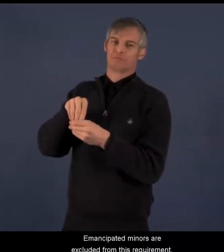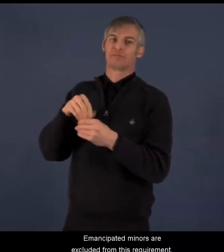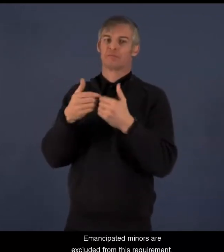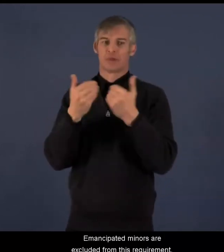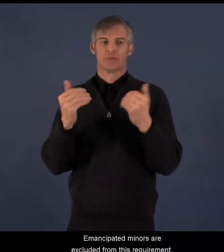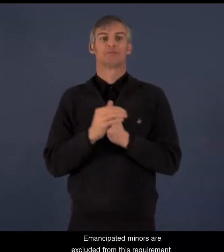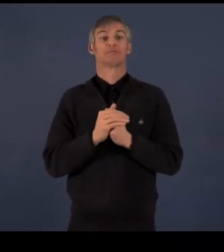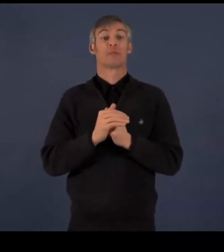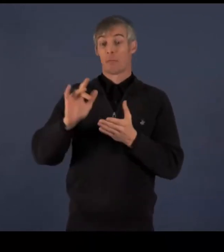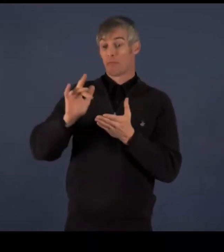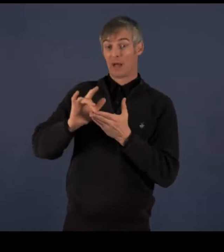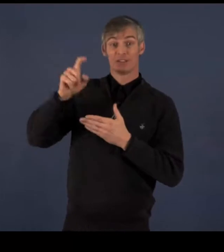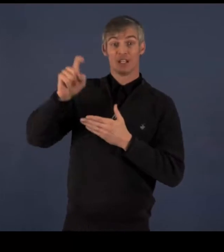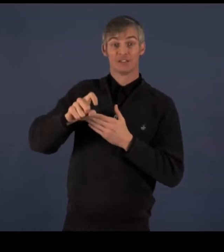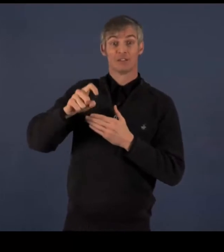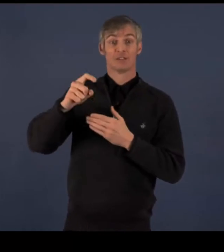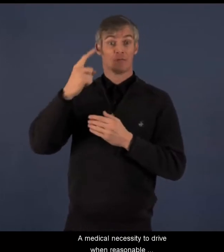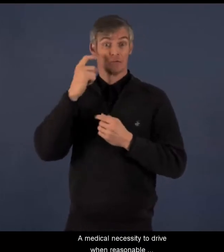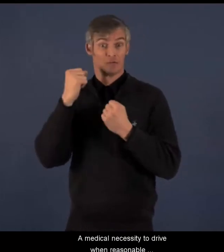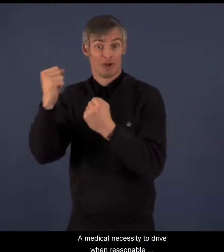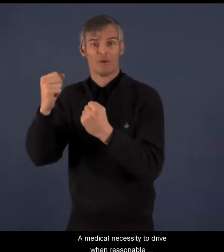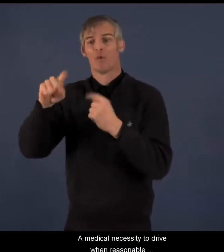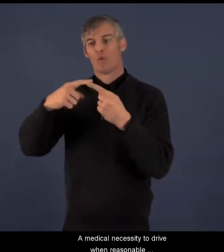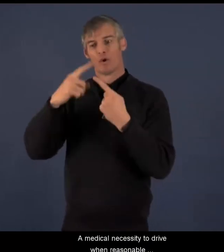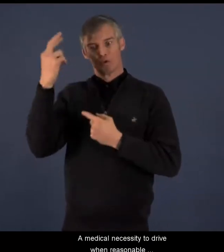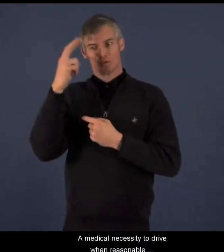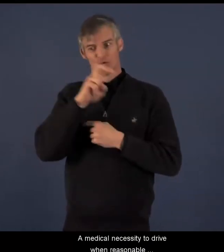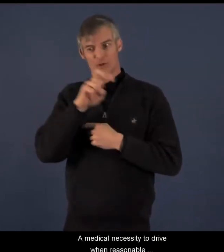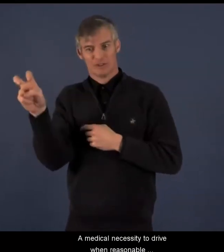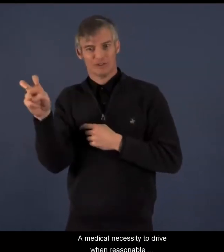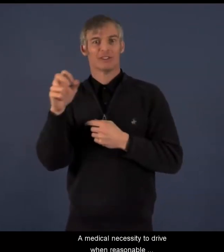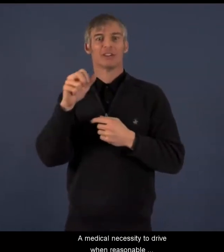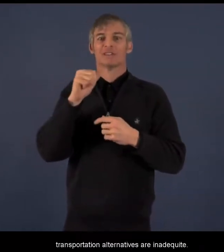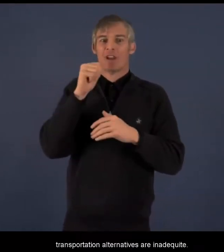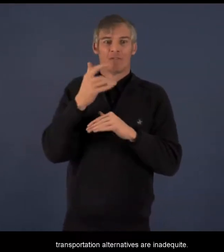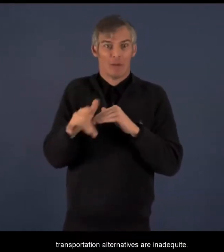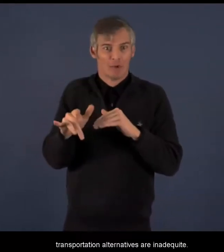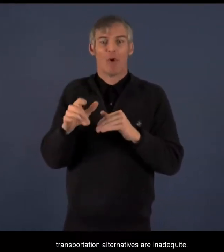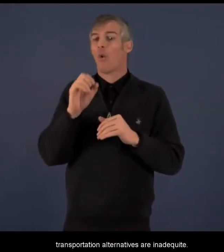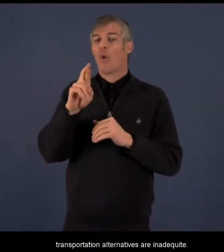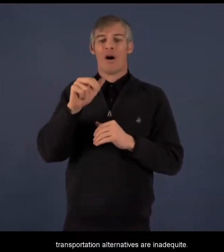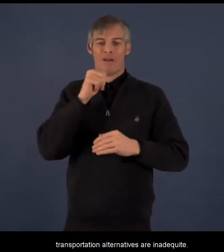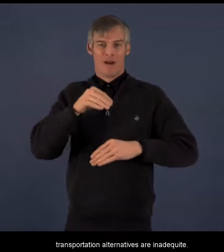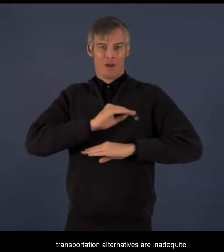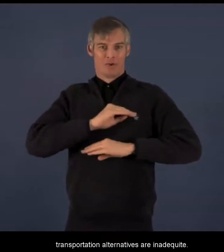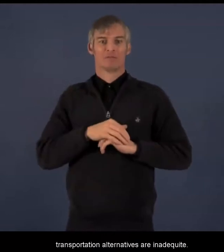this requirement. A medical necessity to drive when reasonable transportation alternatives are